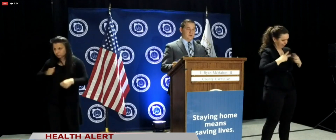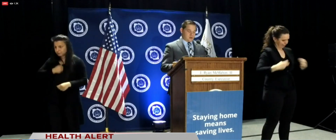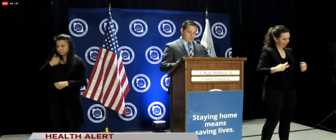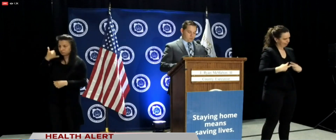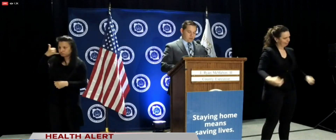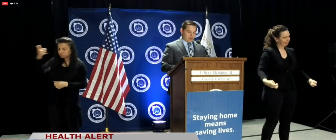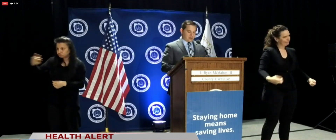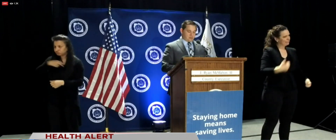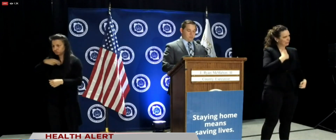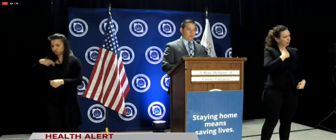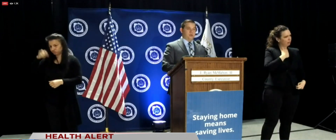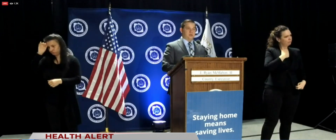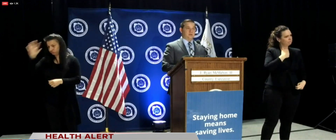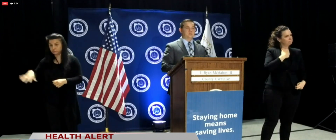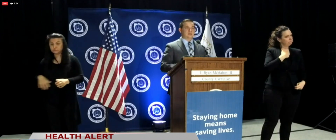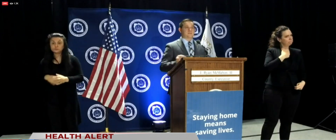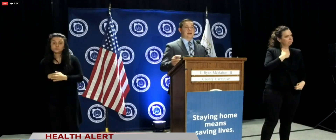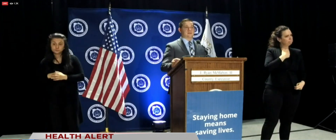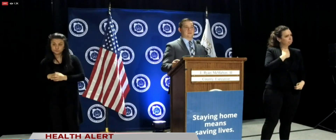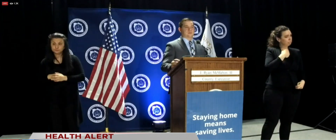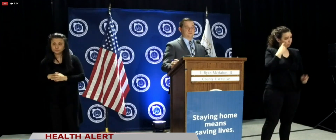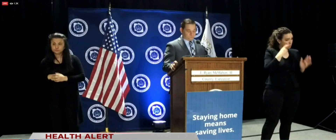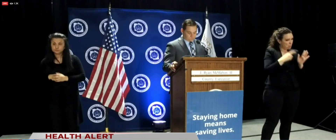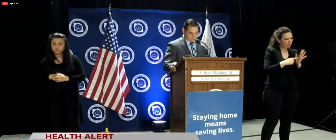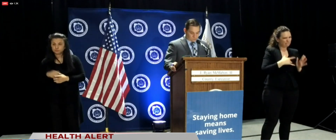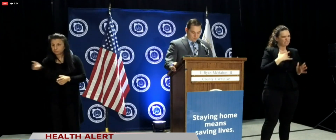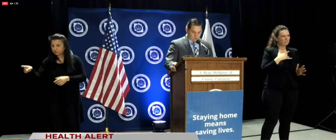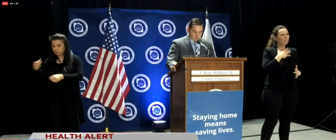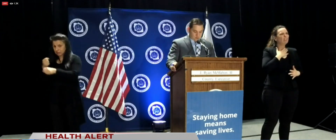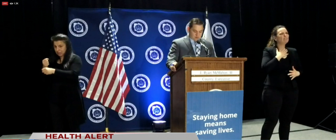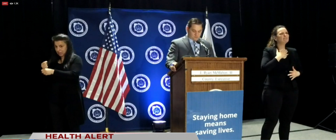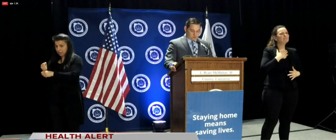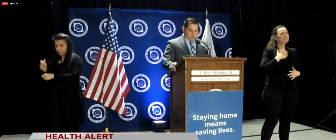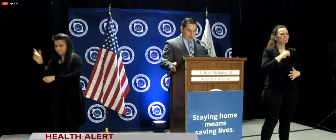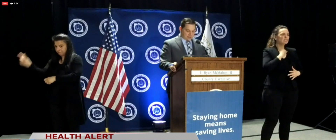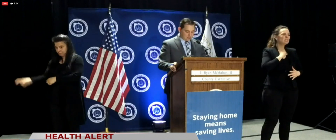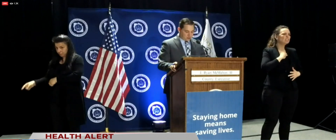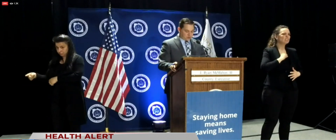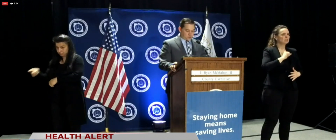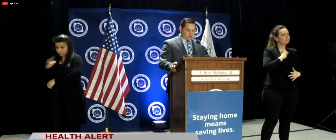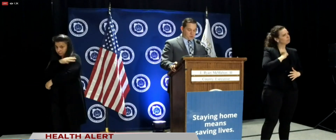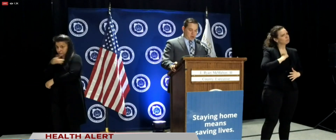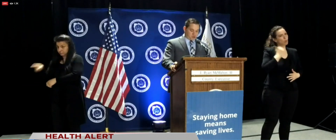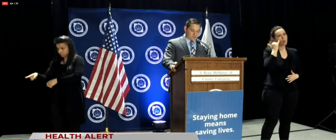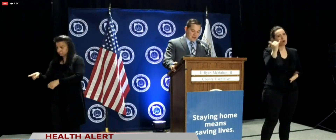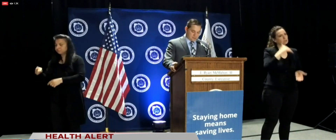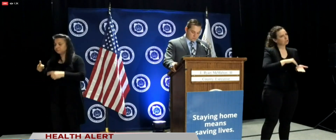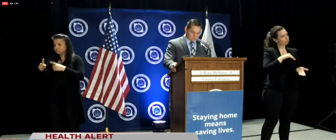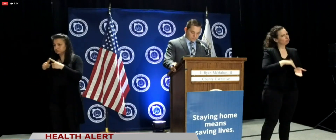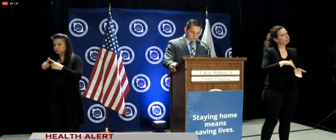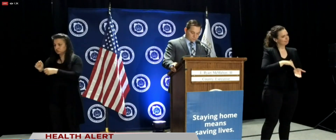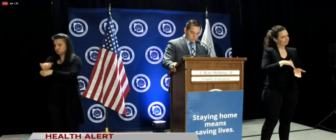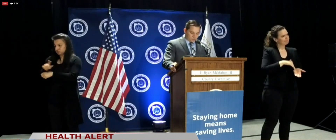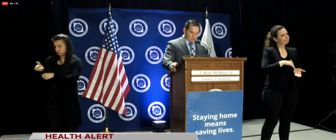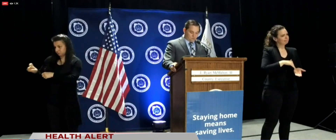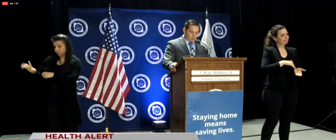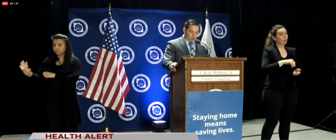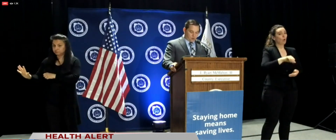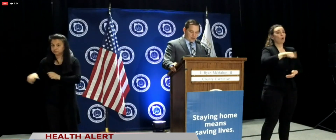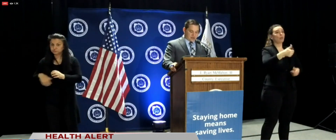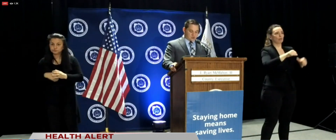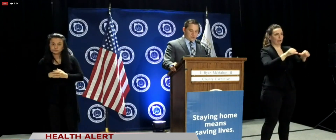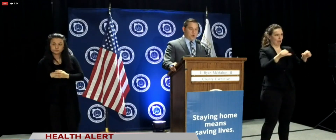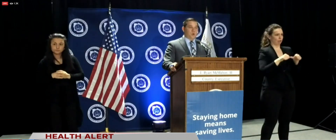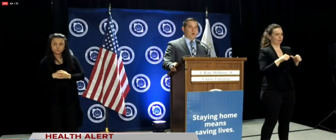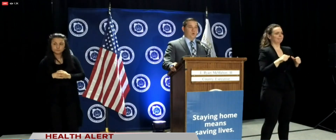anybody, but we had an employee test positive. If you were at the Colonial Laundromat,